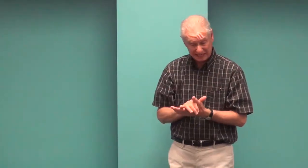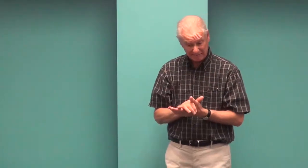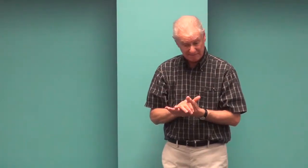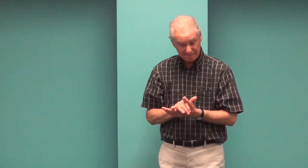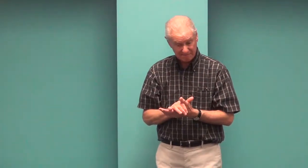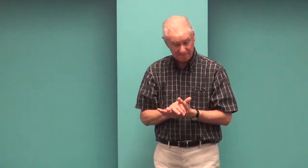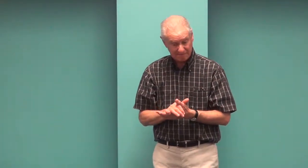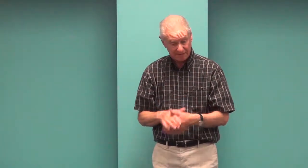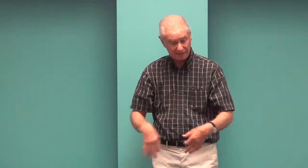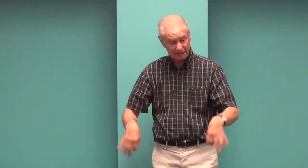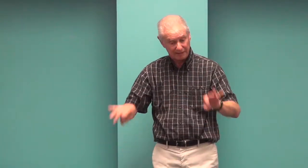I believe